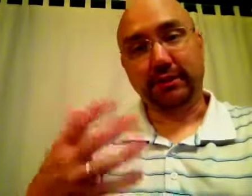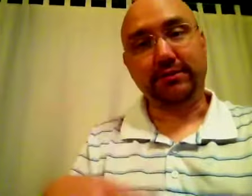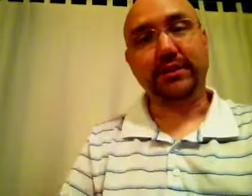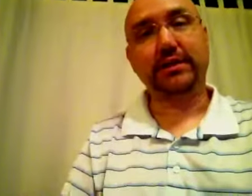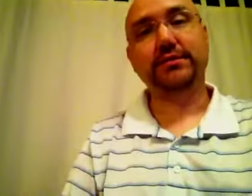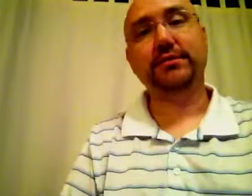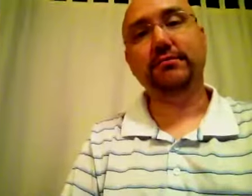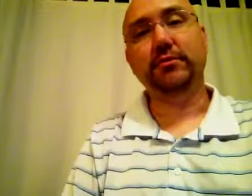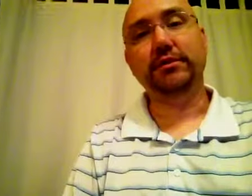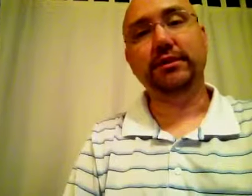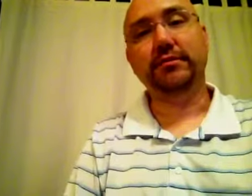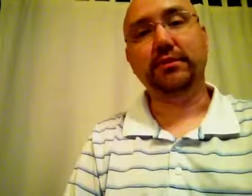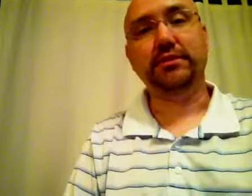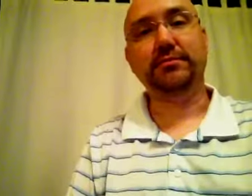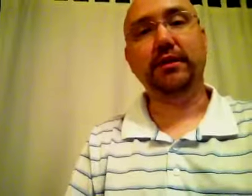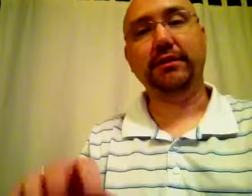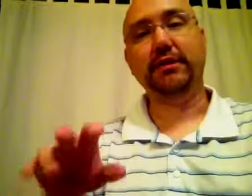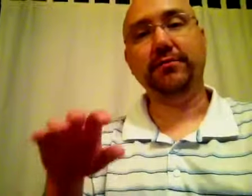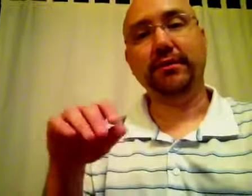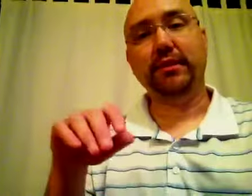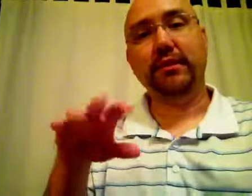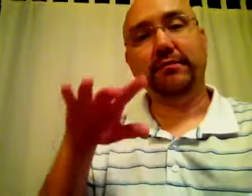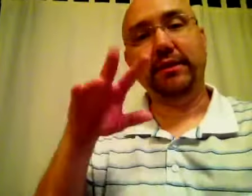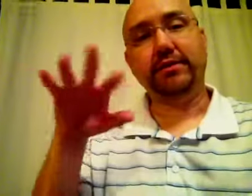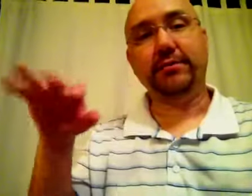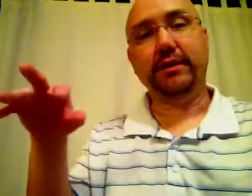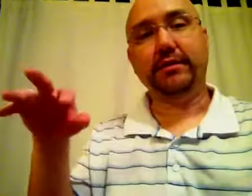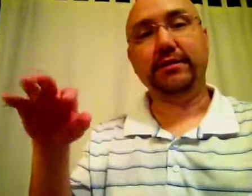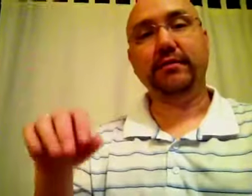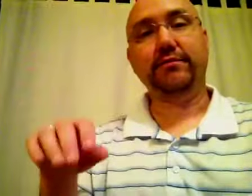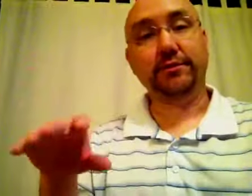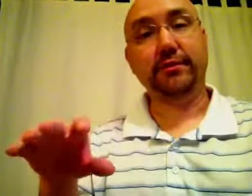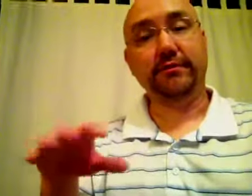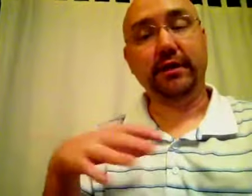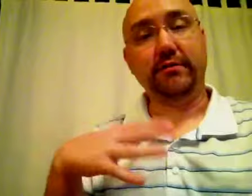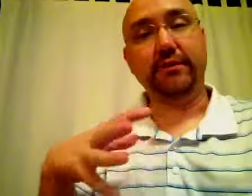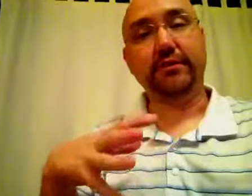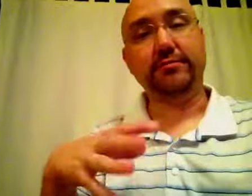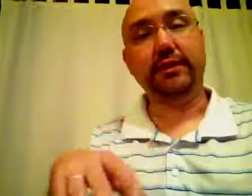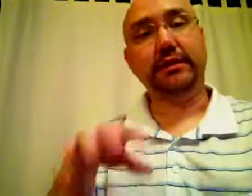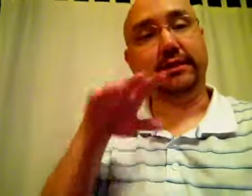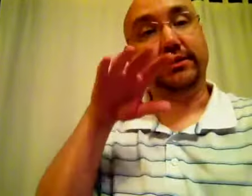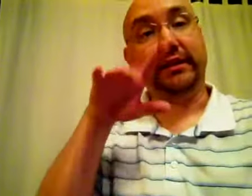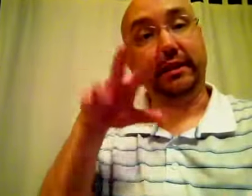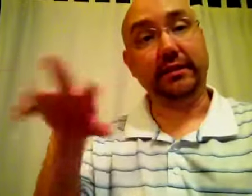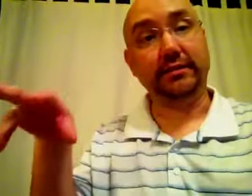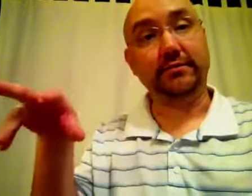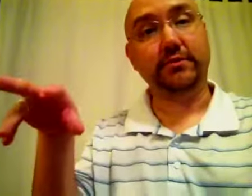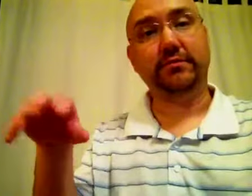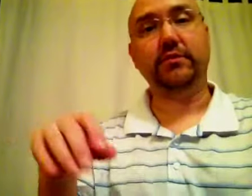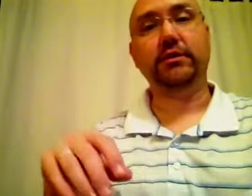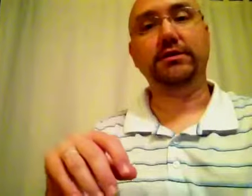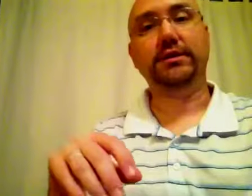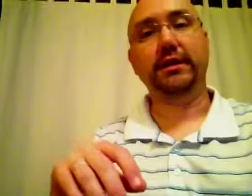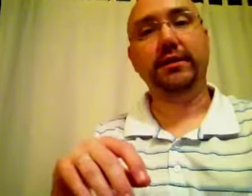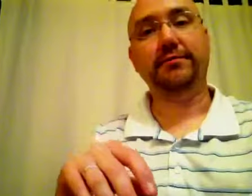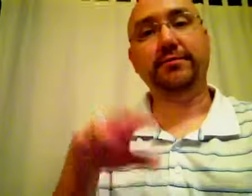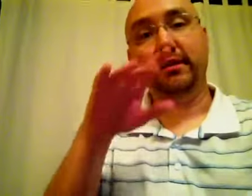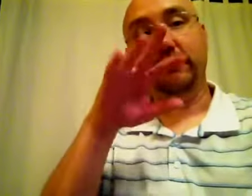letter signs. You'll be using them to spell. Now, finger spelling, the sign for finger spelling is actually this. So if you want to say